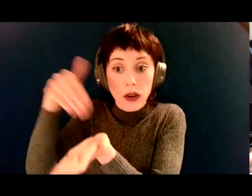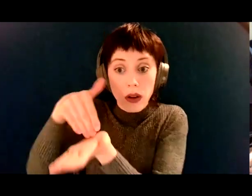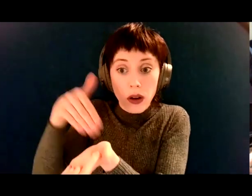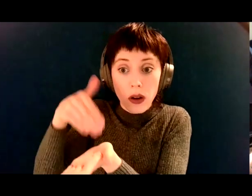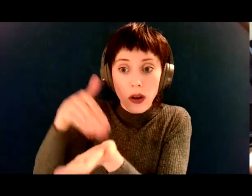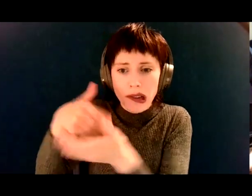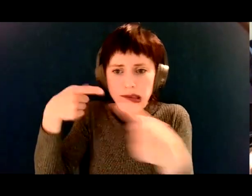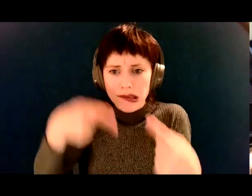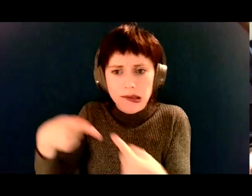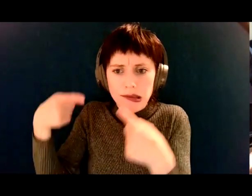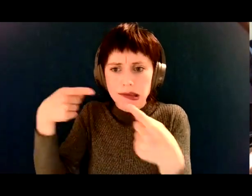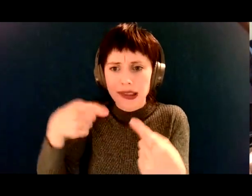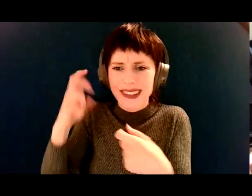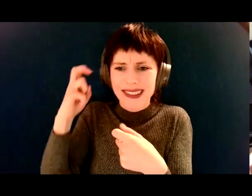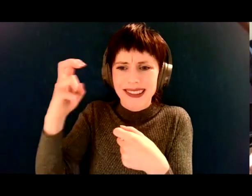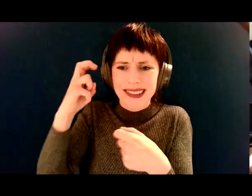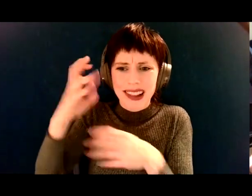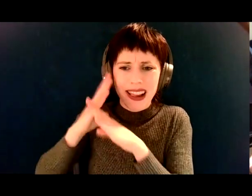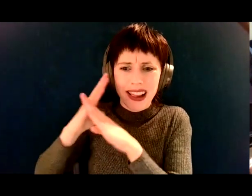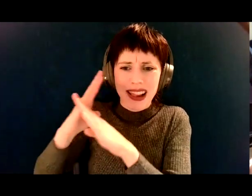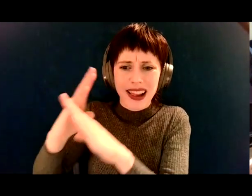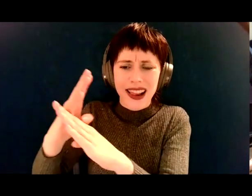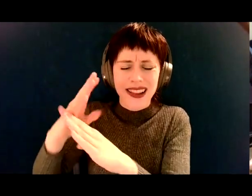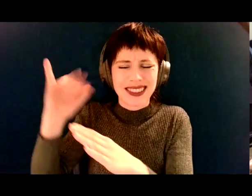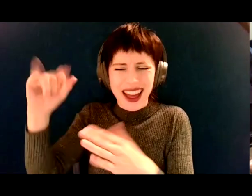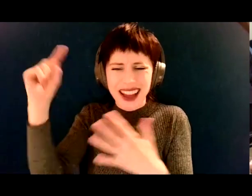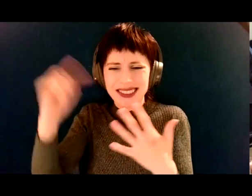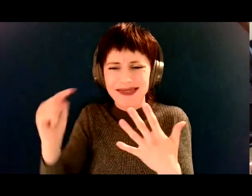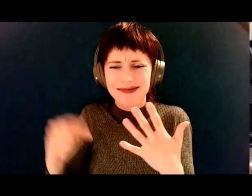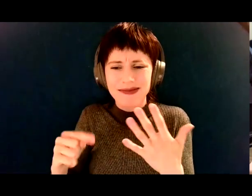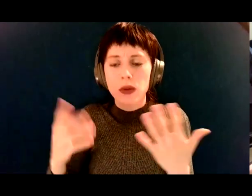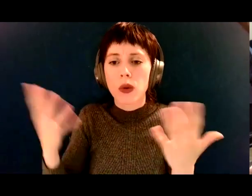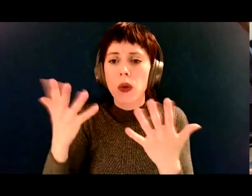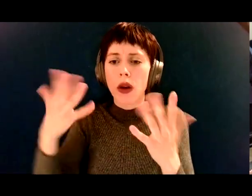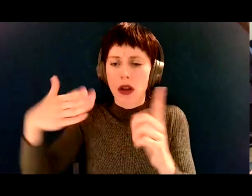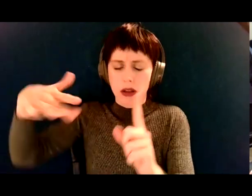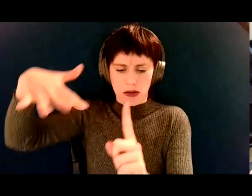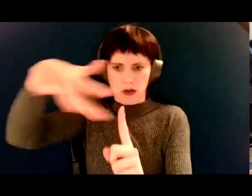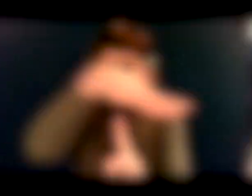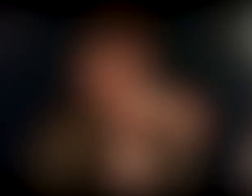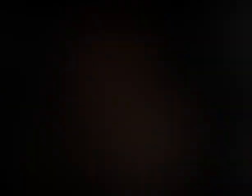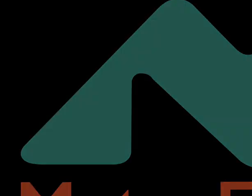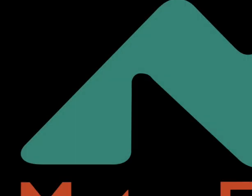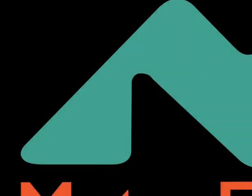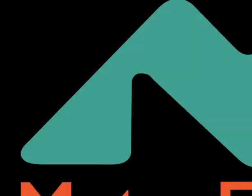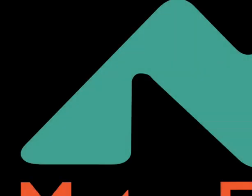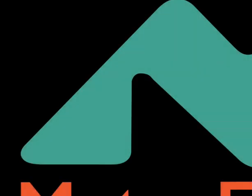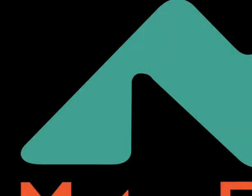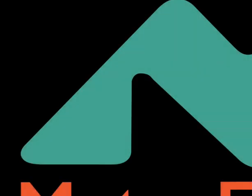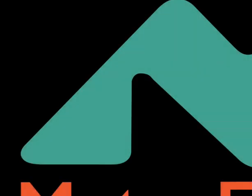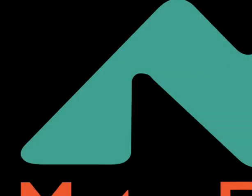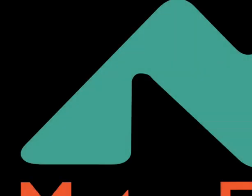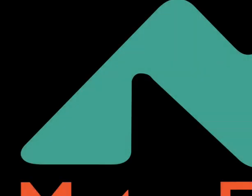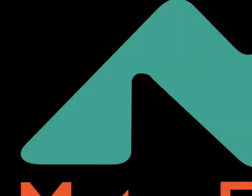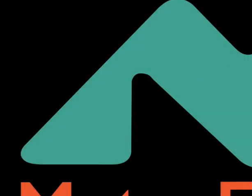know, there's many different things. It's about the social determinants of health, which are very, very extensive.